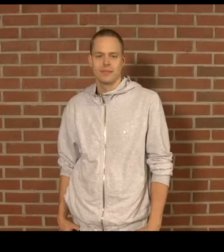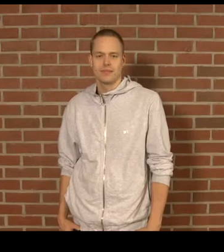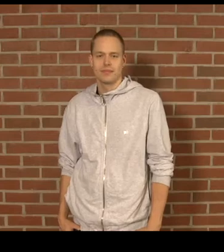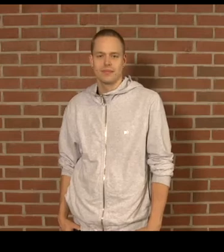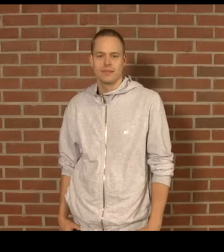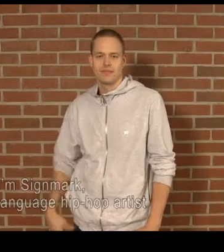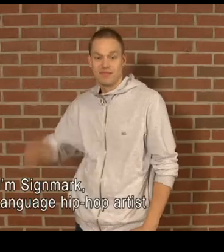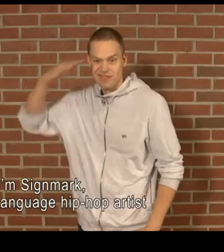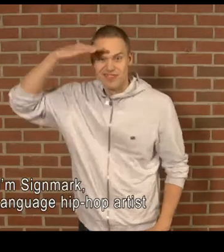Thank you.